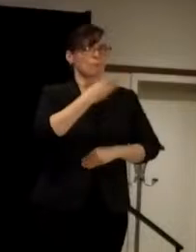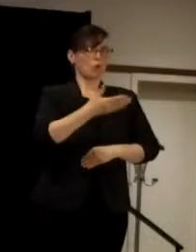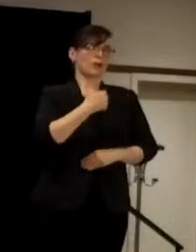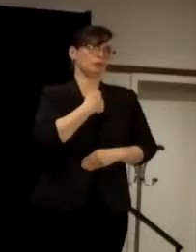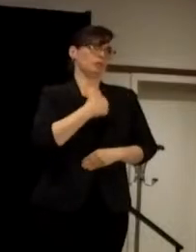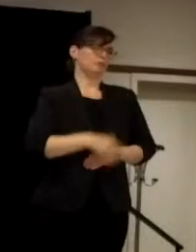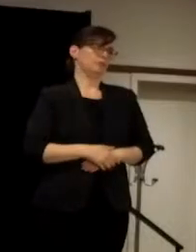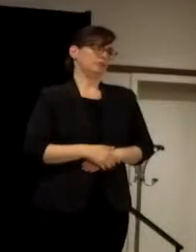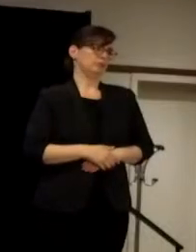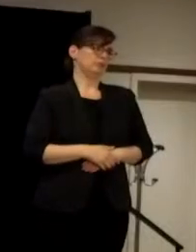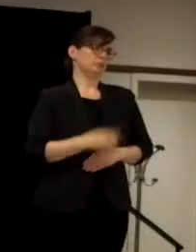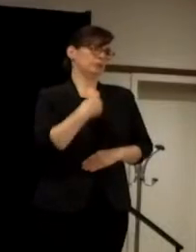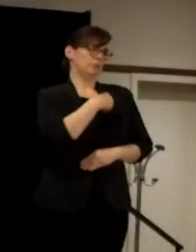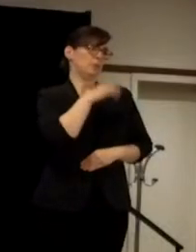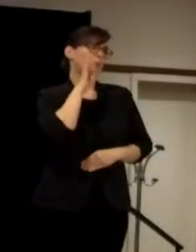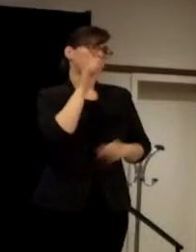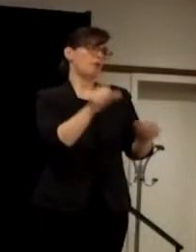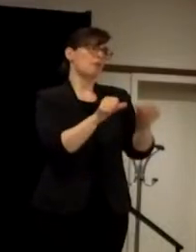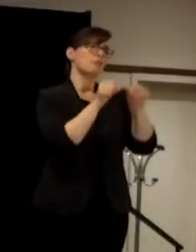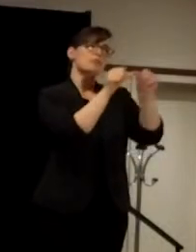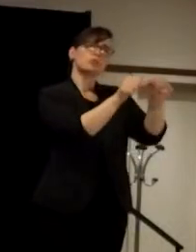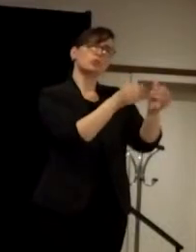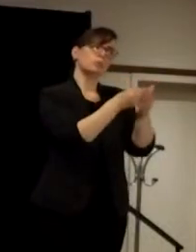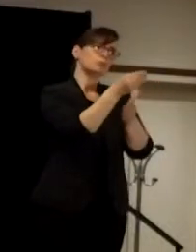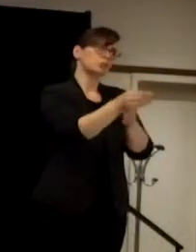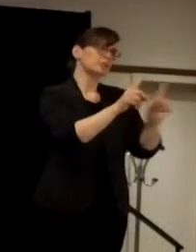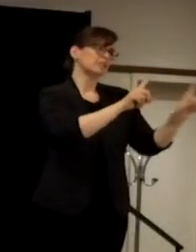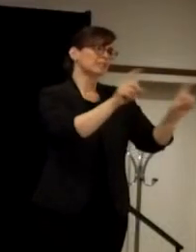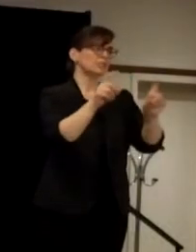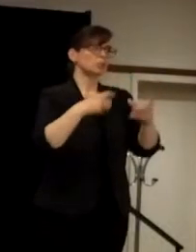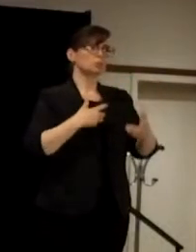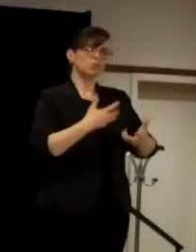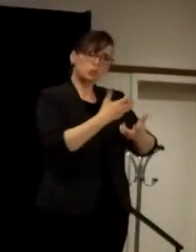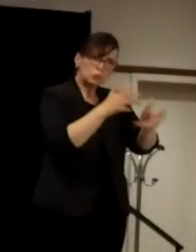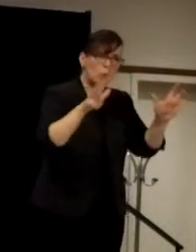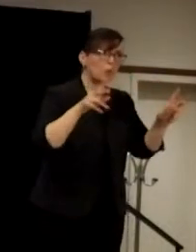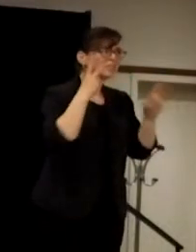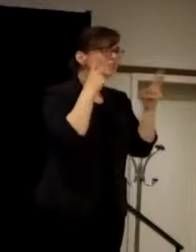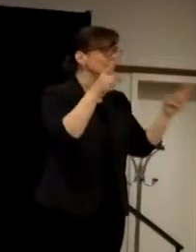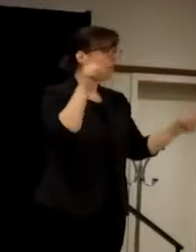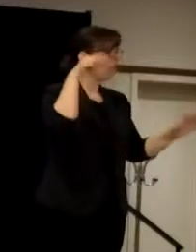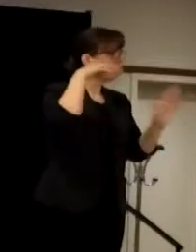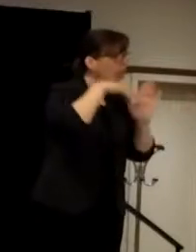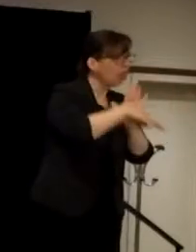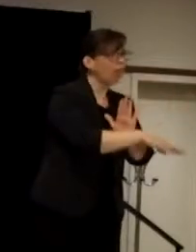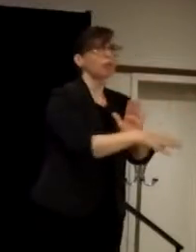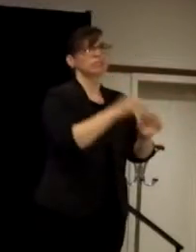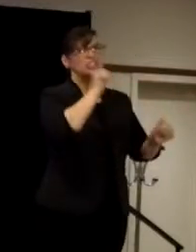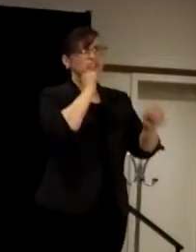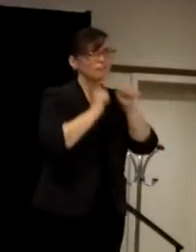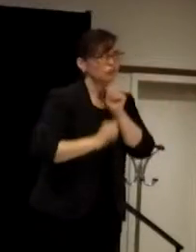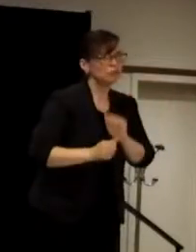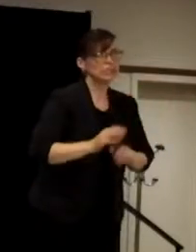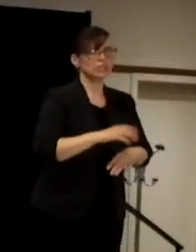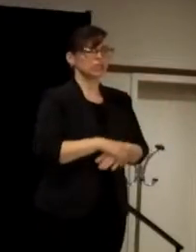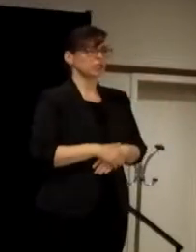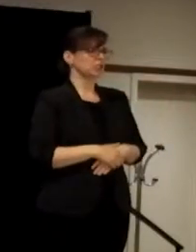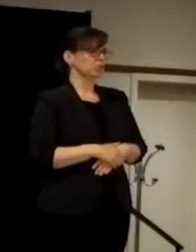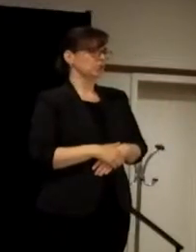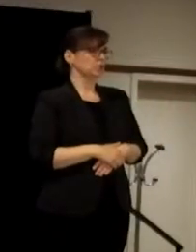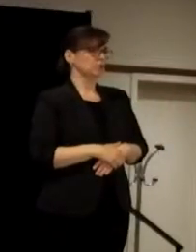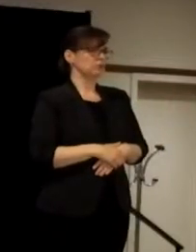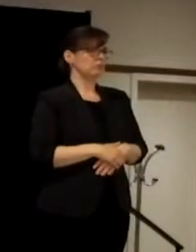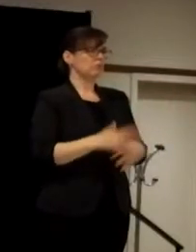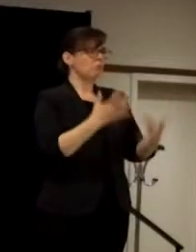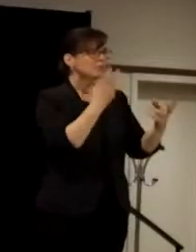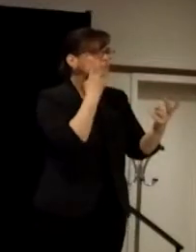purchase the tests so our program doesn't suffer. Our program's helped us. If you look at even this last wave, you look at what